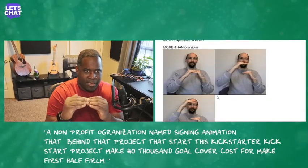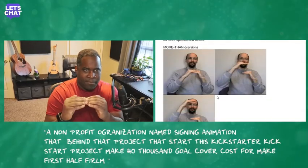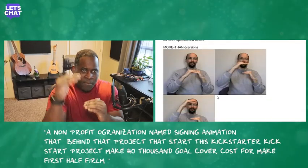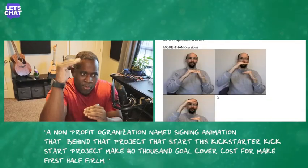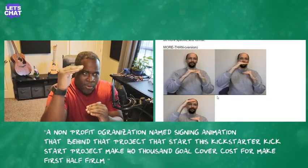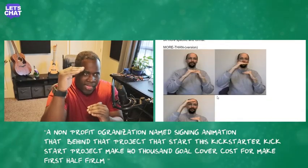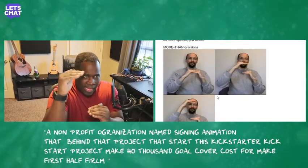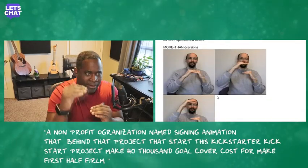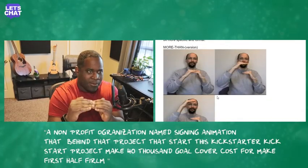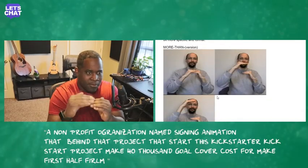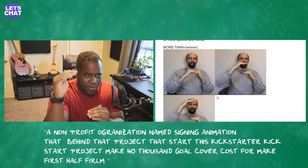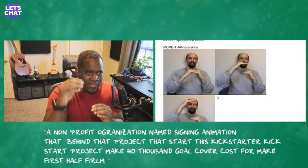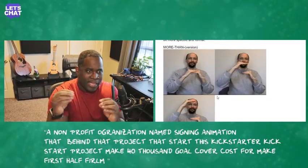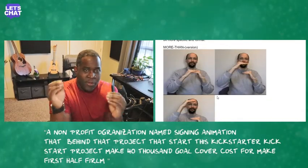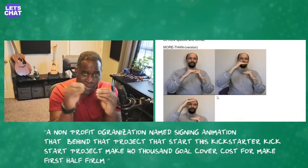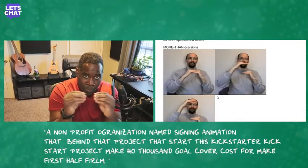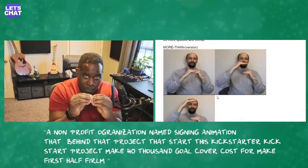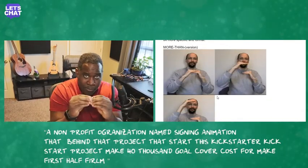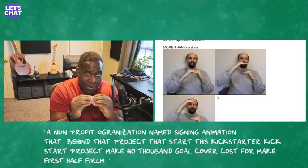Yeah.